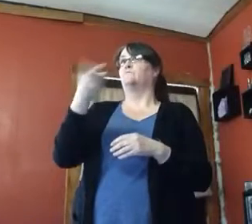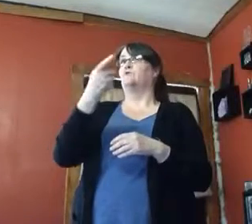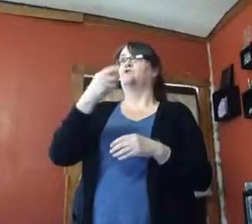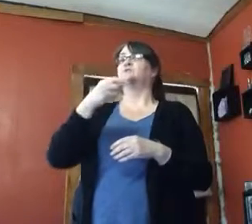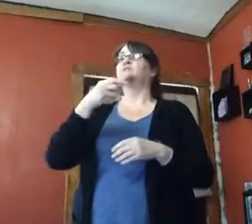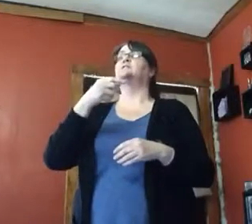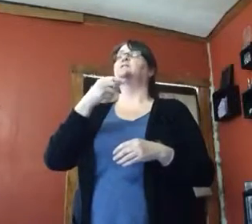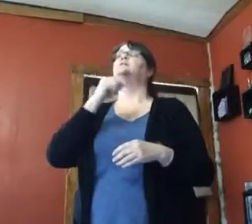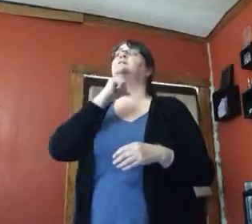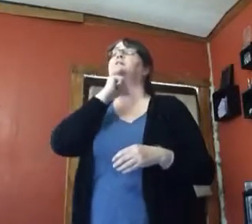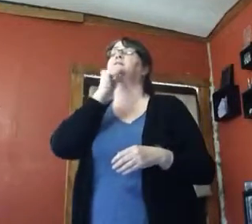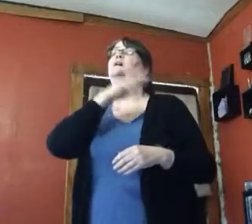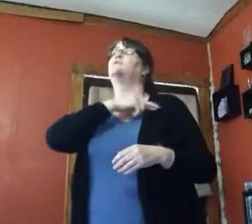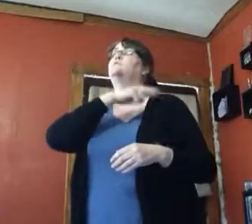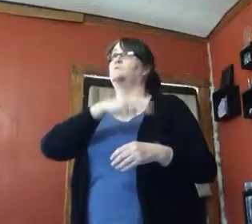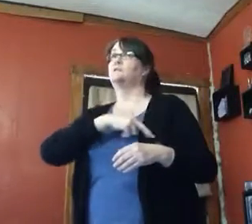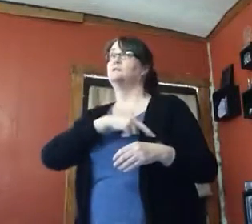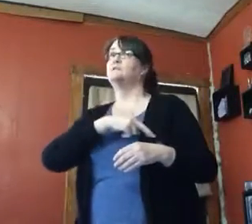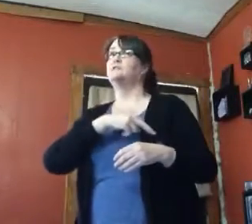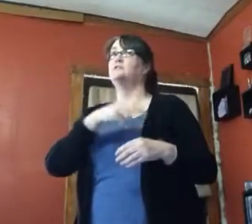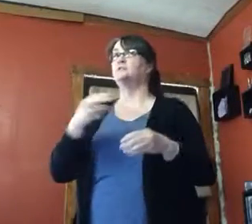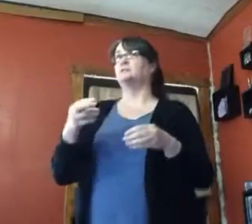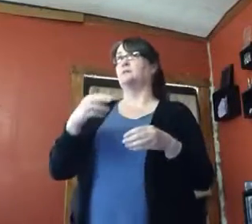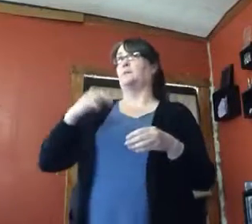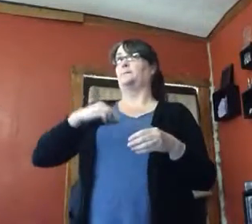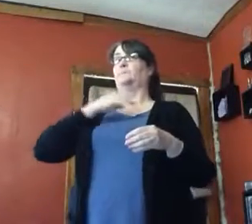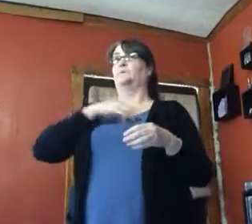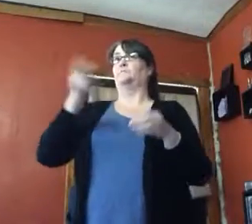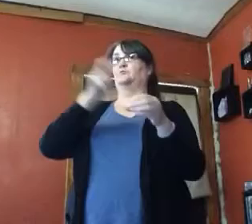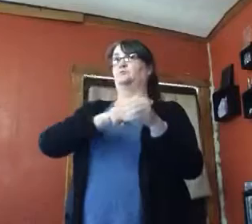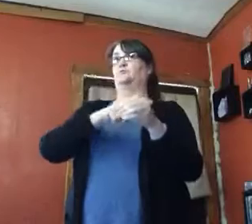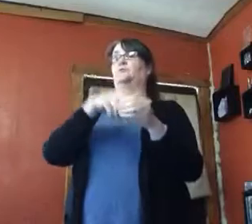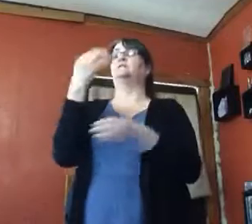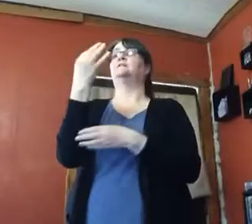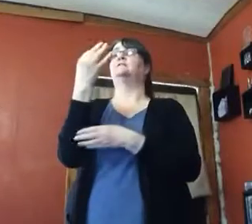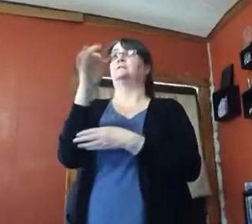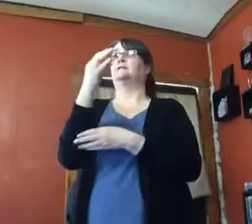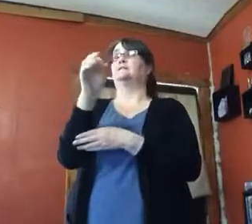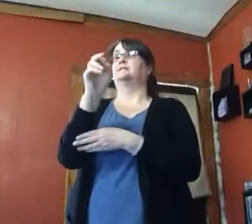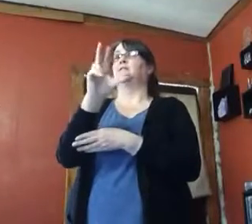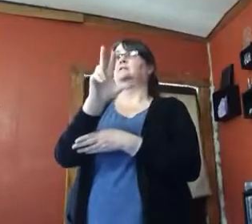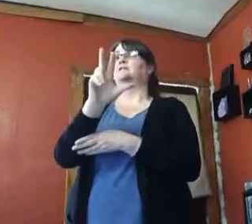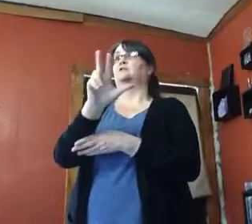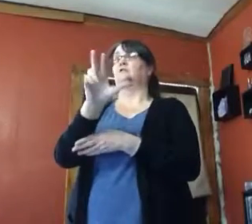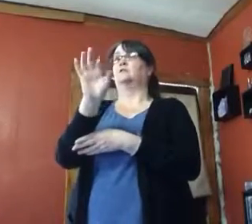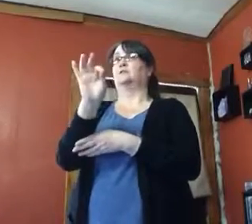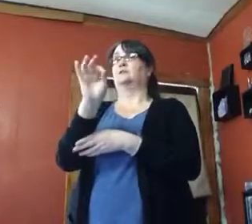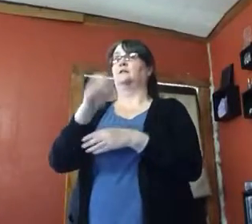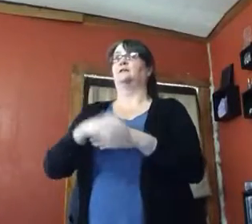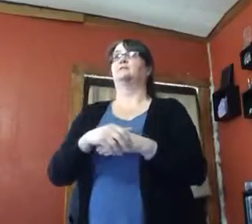member joined in 1939. The first Black AA group was established